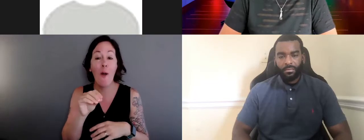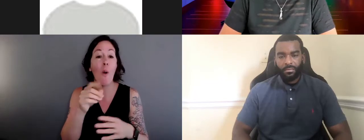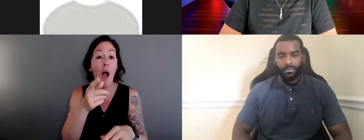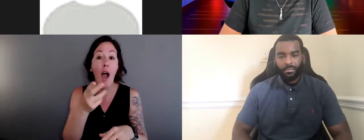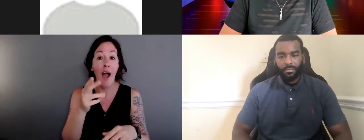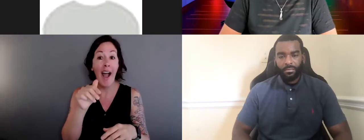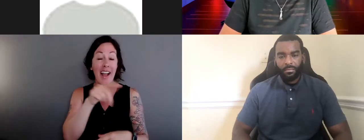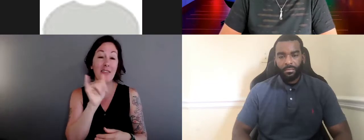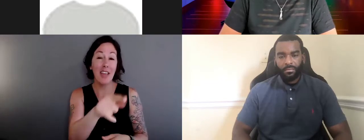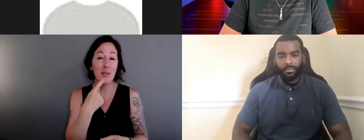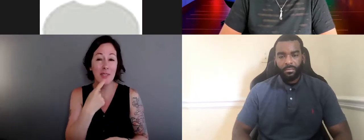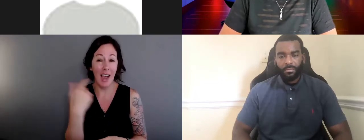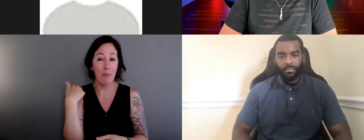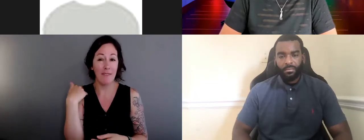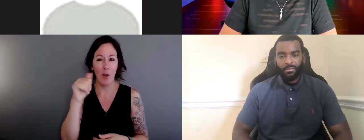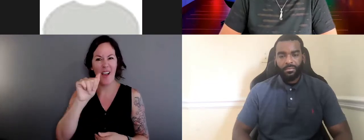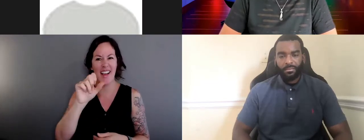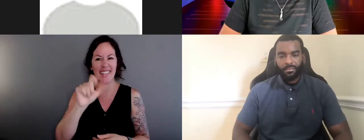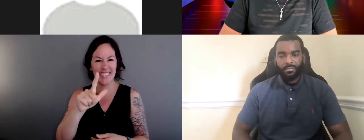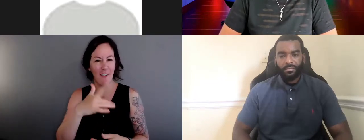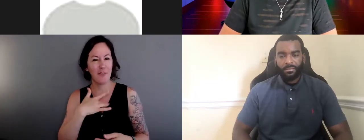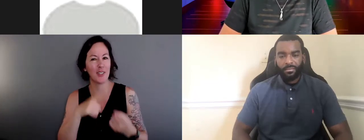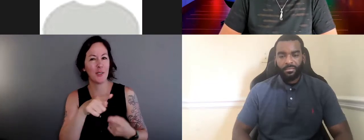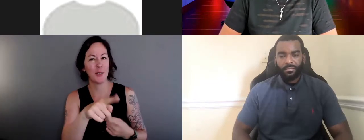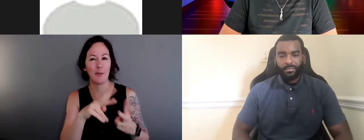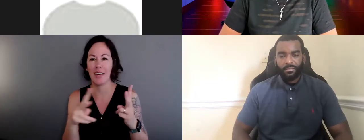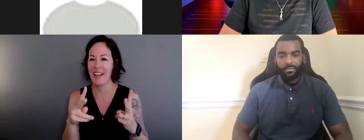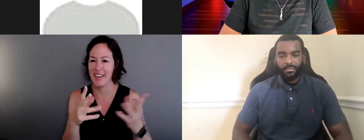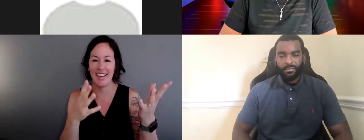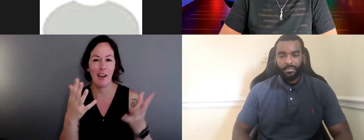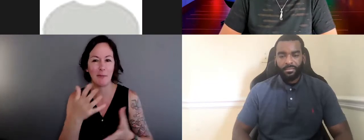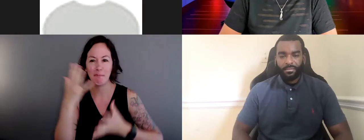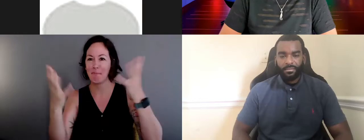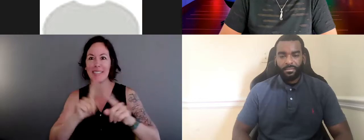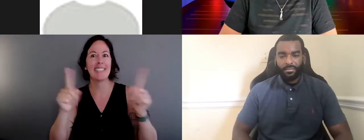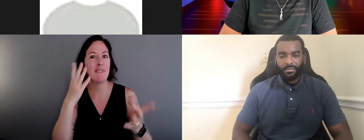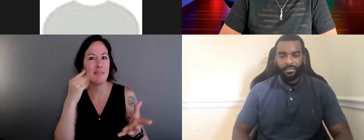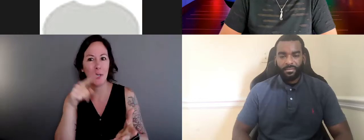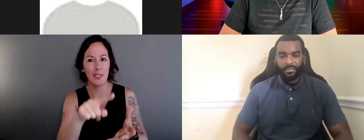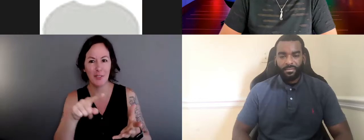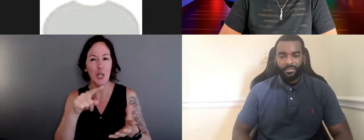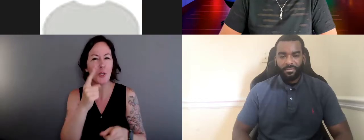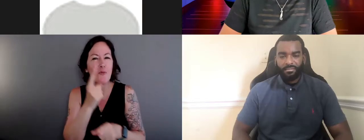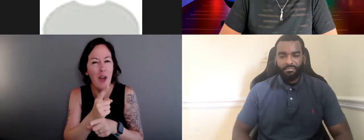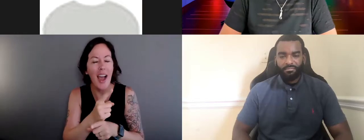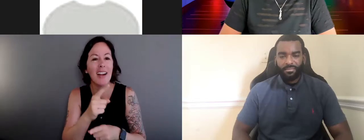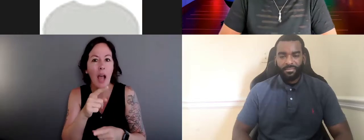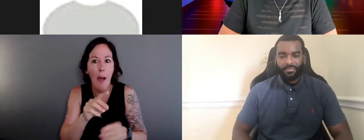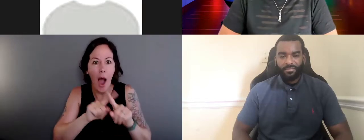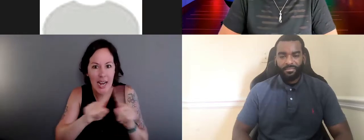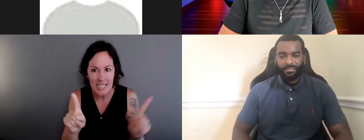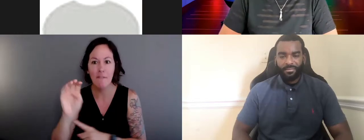our environment and what is needed. And like you said before, ASL feels to you it's a very